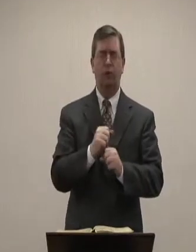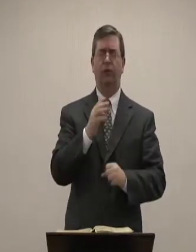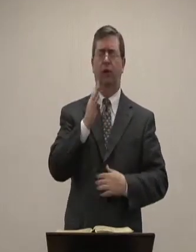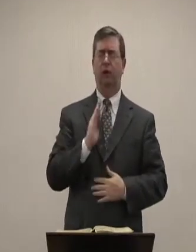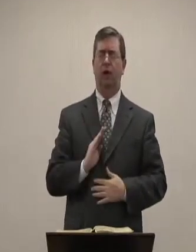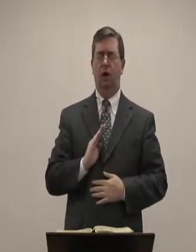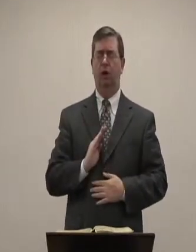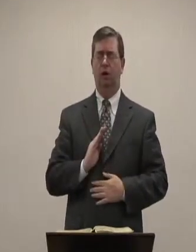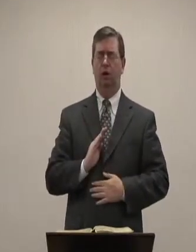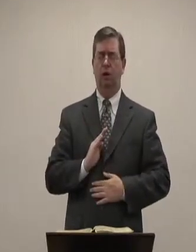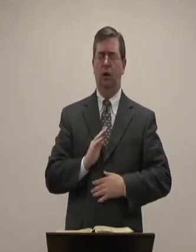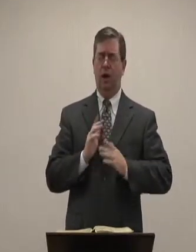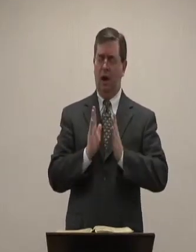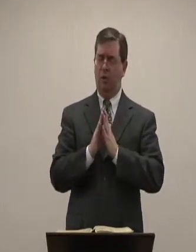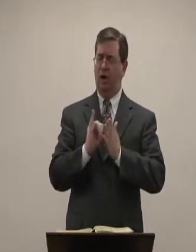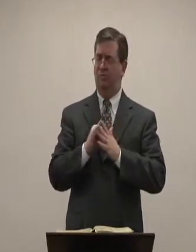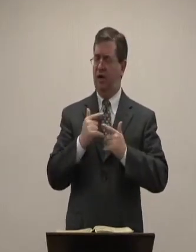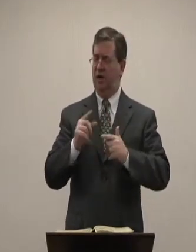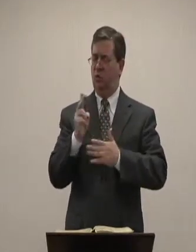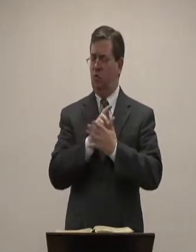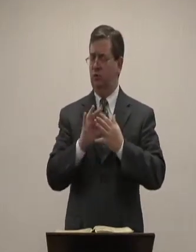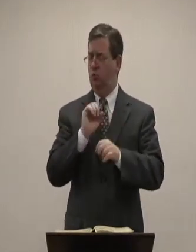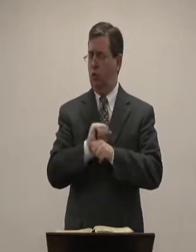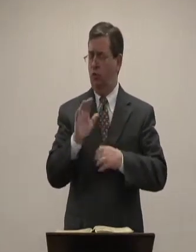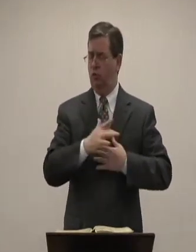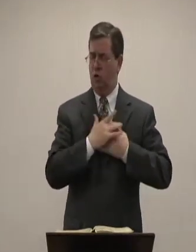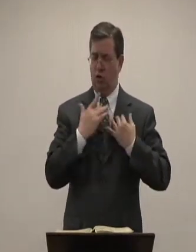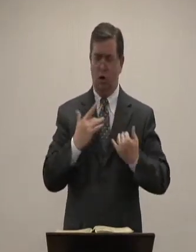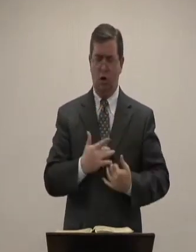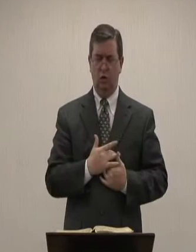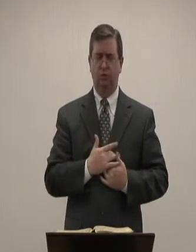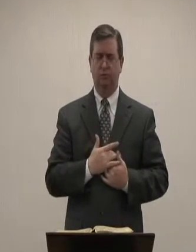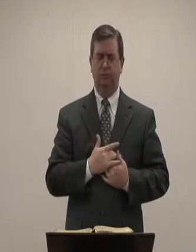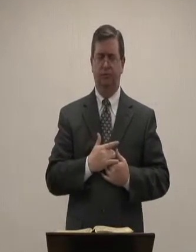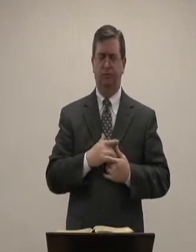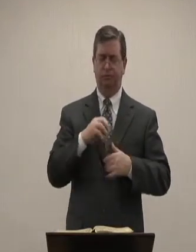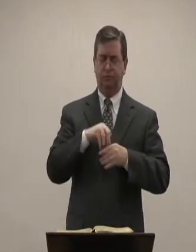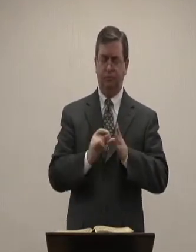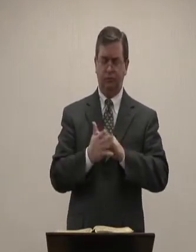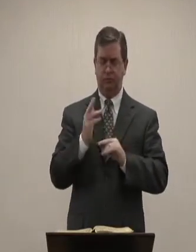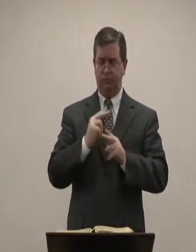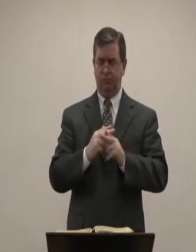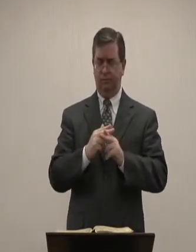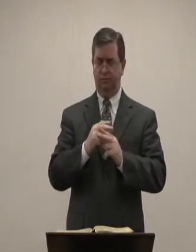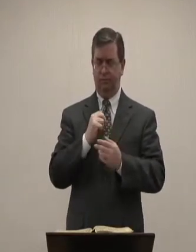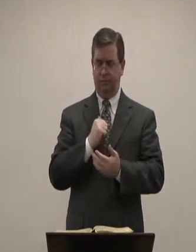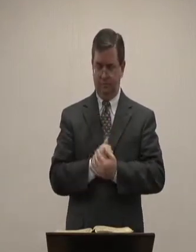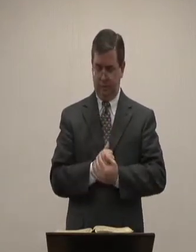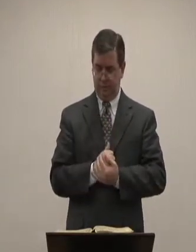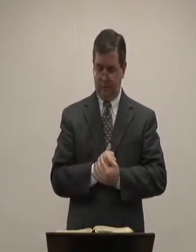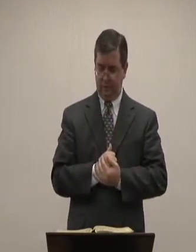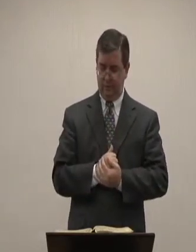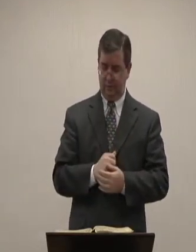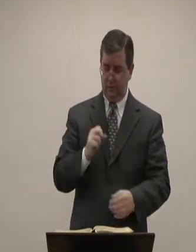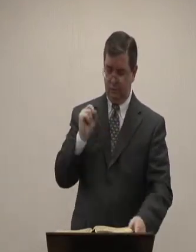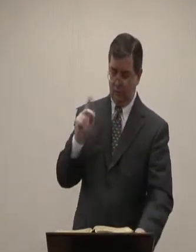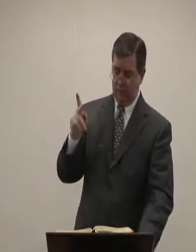We pray that we be committed to you, Lord, and to God, and pray during this hour that our hearts will be with it. In Jesus' name we